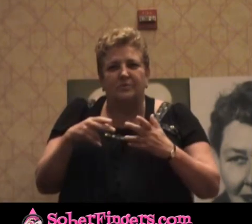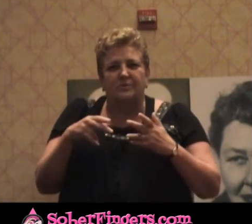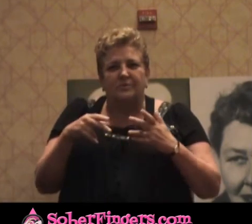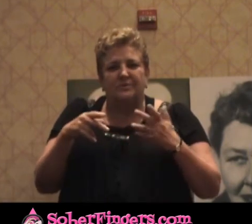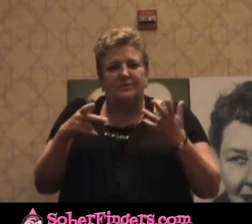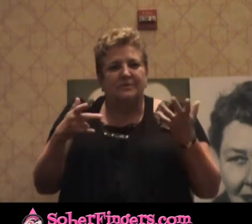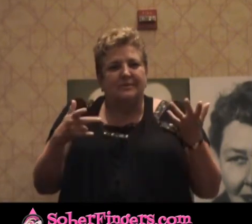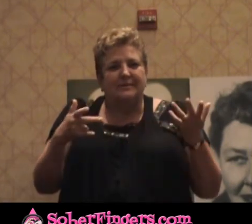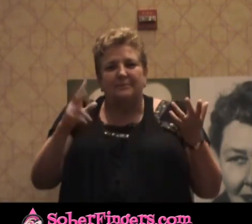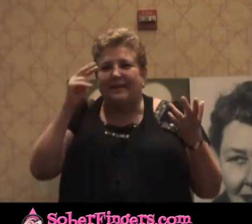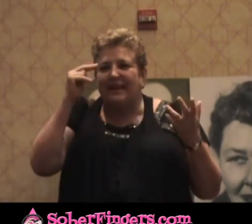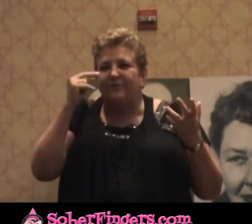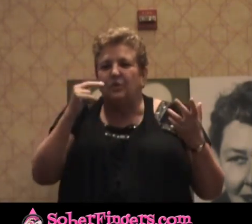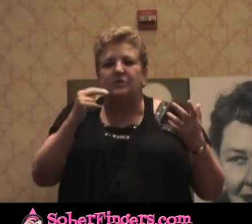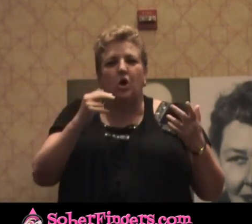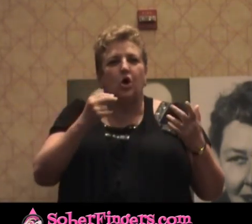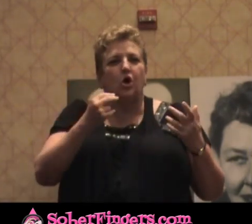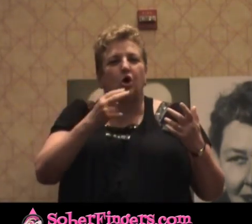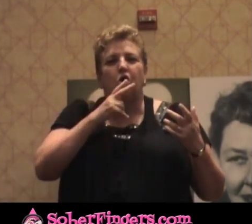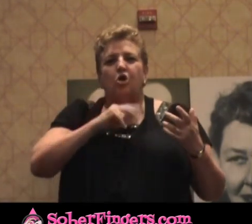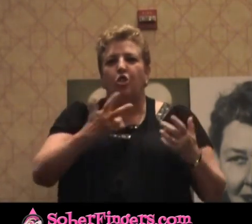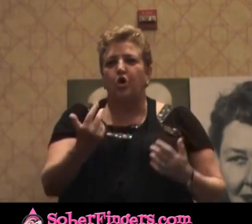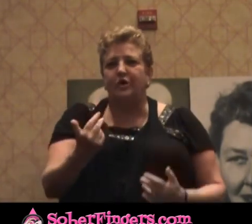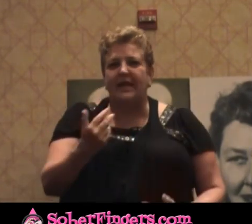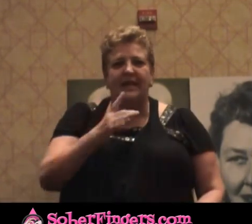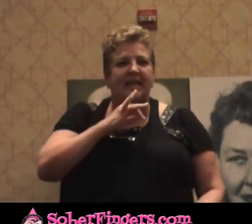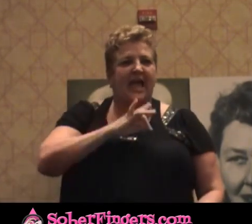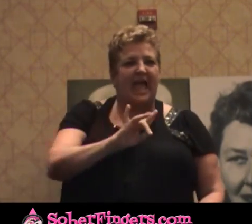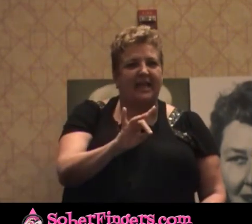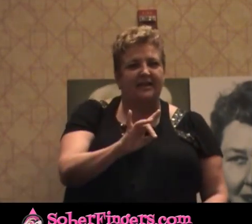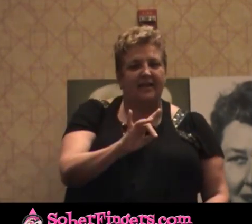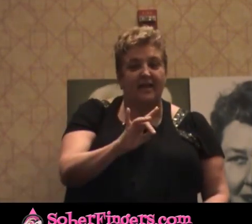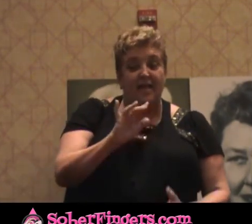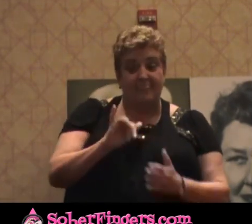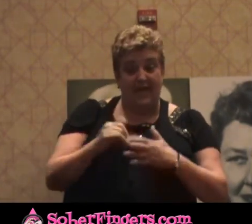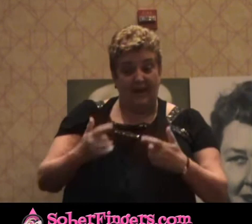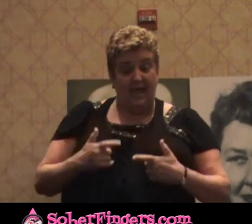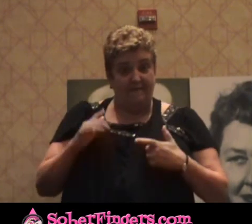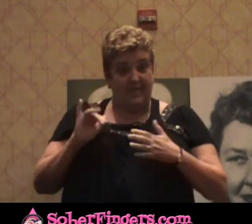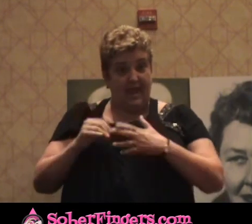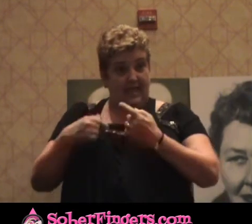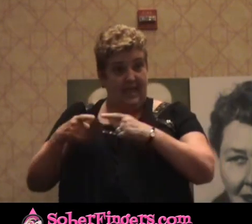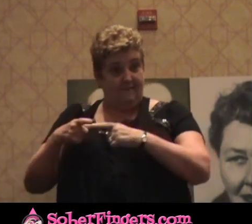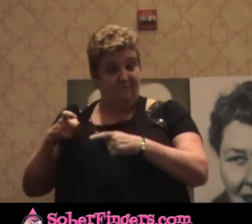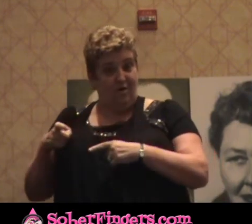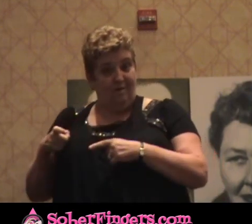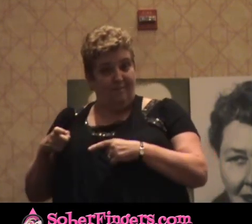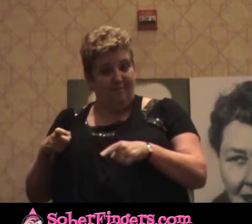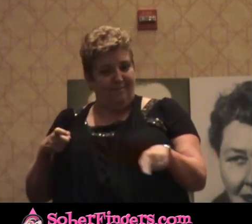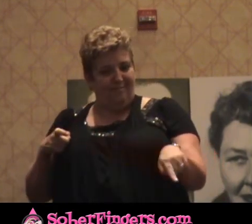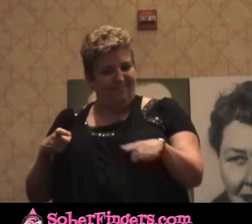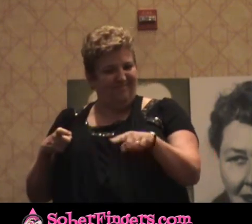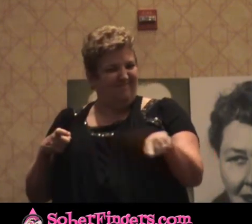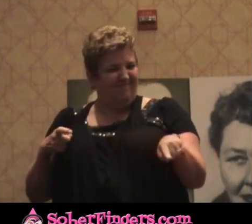nephews are 13 and 8. The life that I described to you that I came from, they don't even know what that